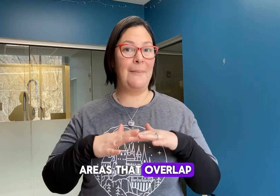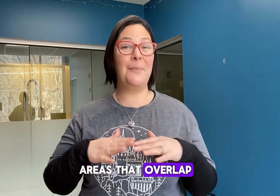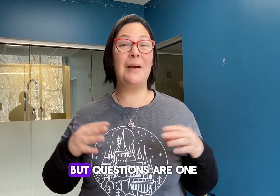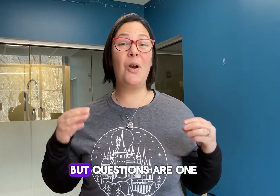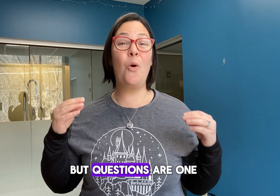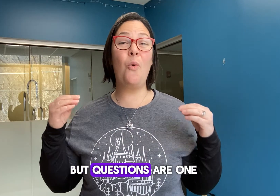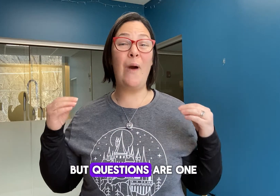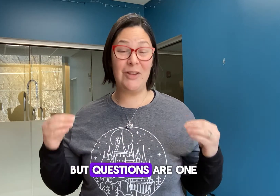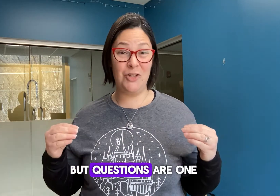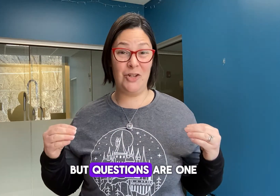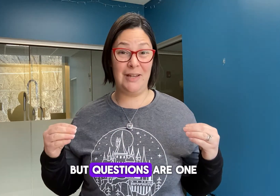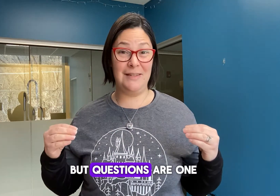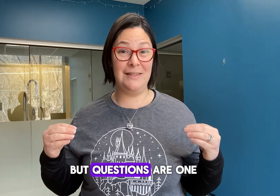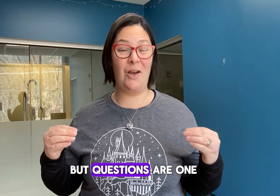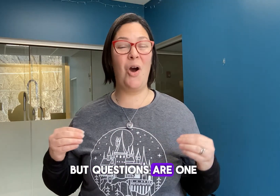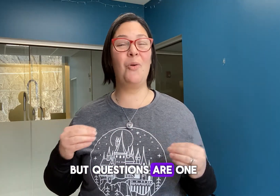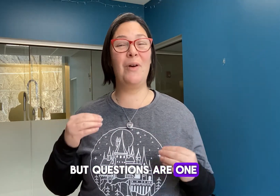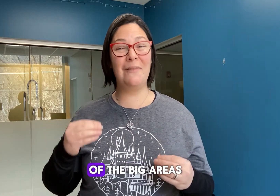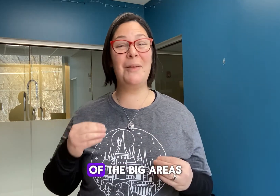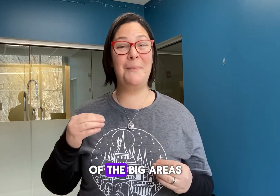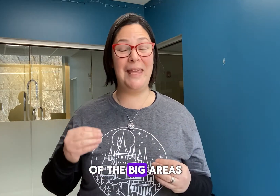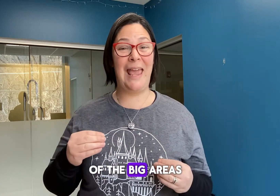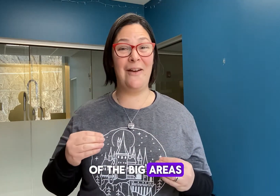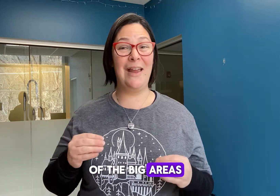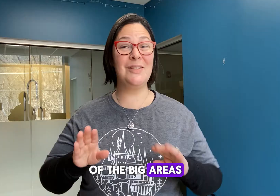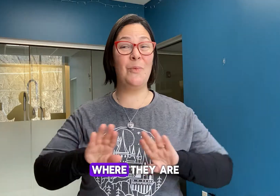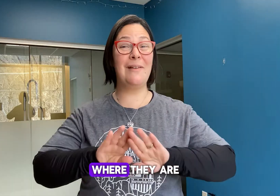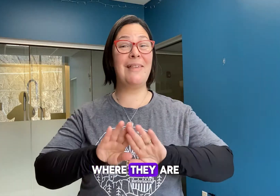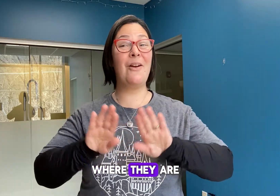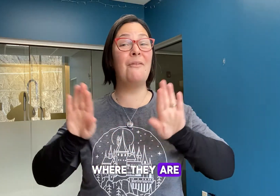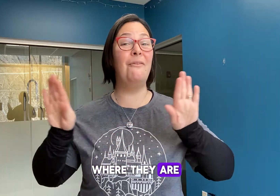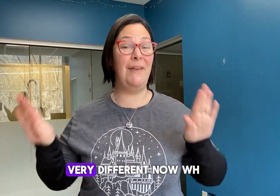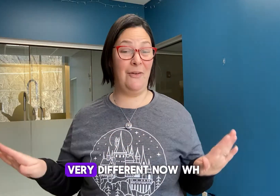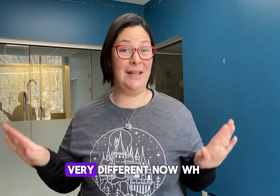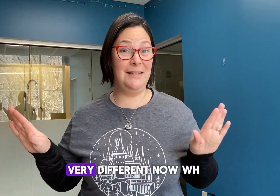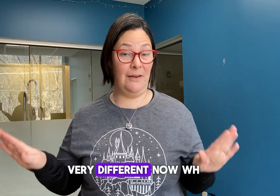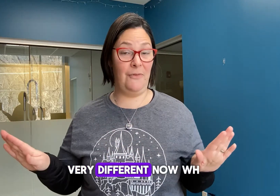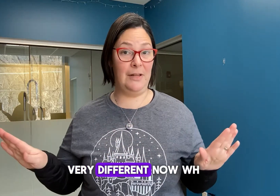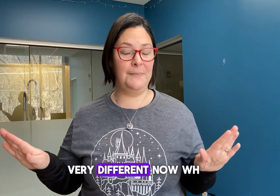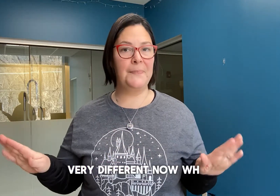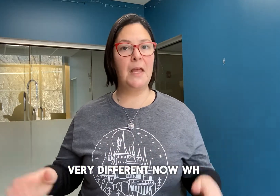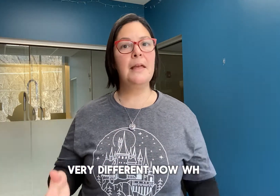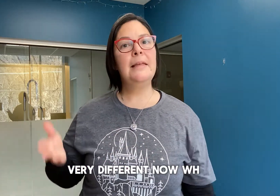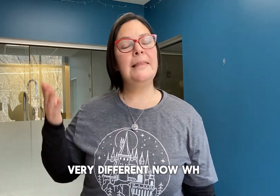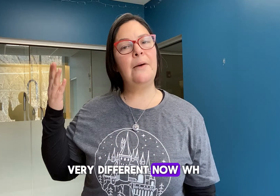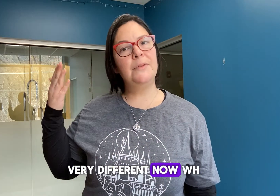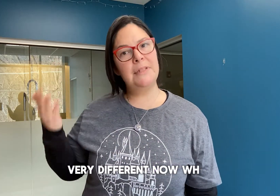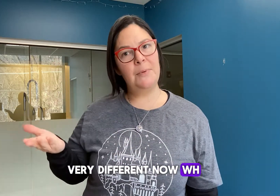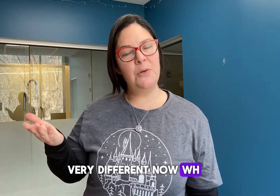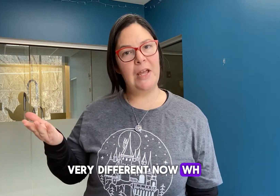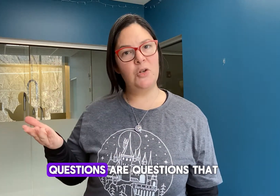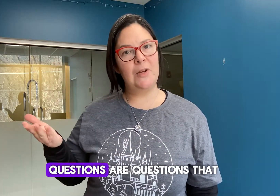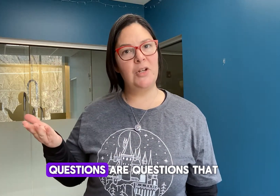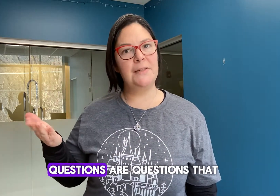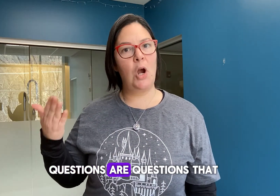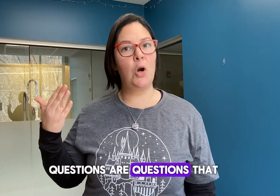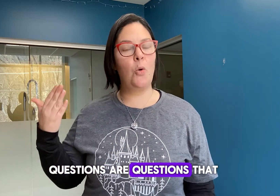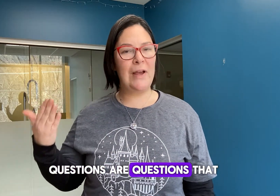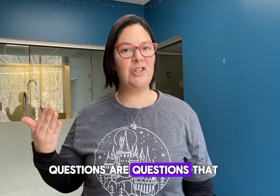but questions are one of the big areas where they are very different. Now, WH questions are questions